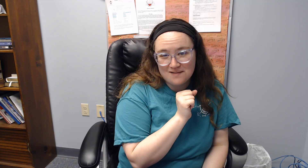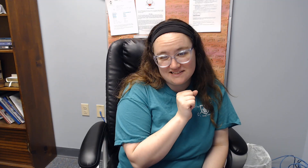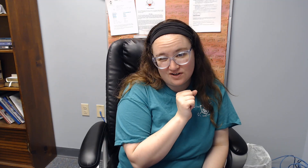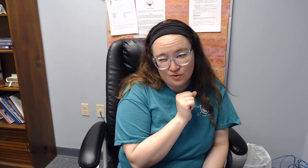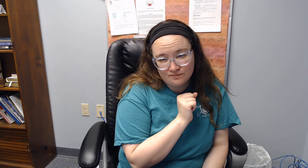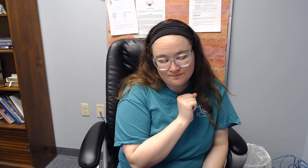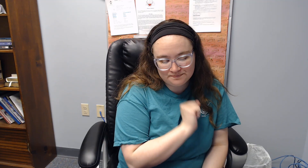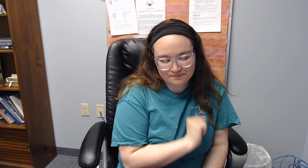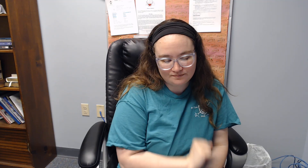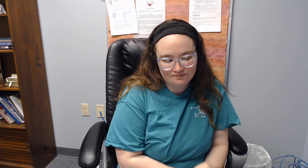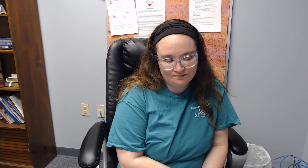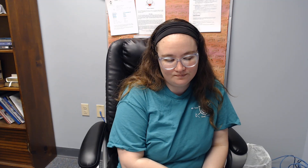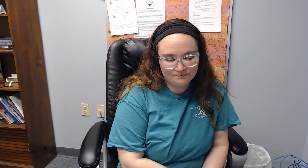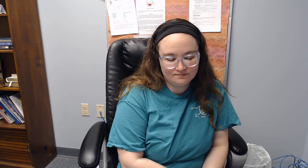Popsicle.